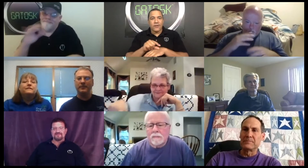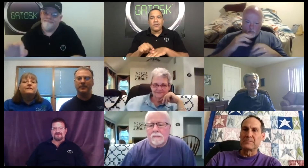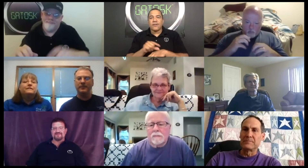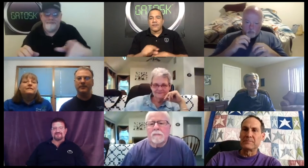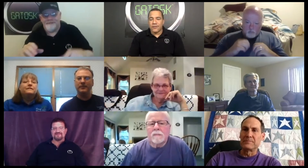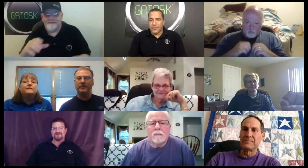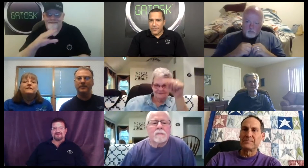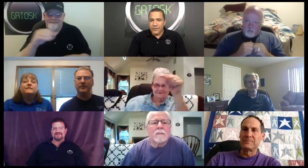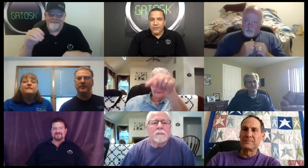Hi, oh, great, hi.